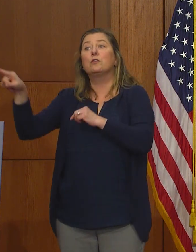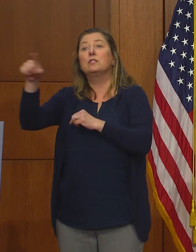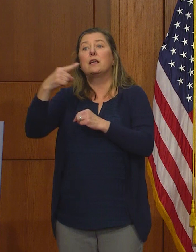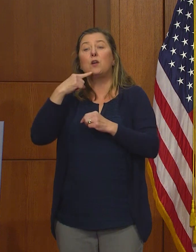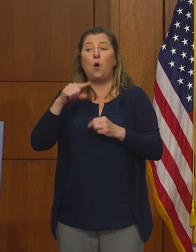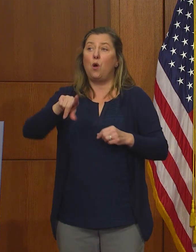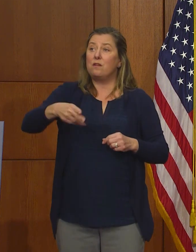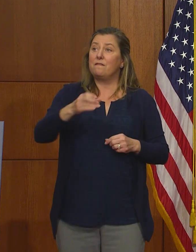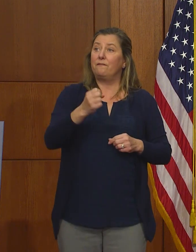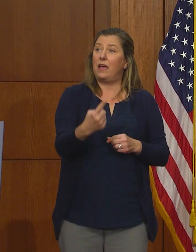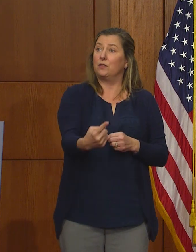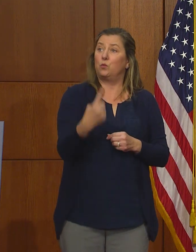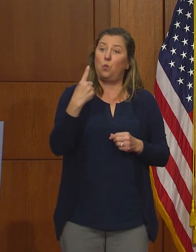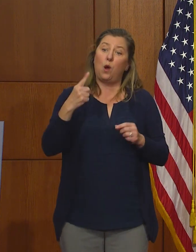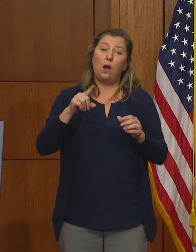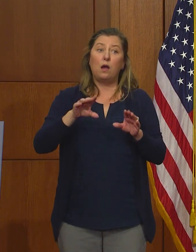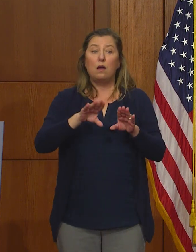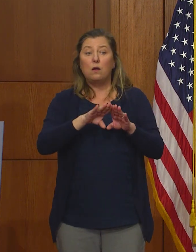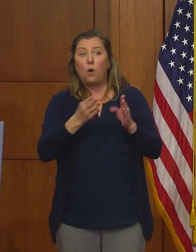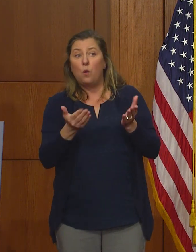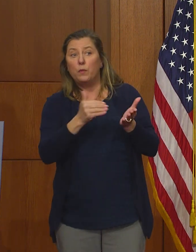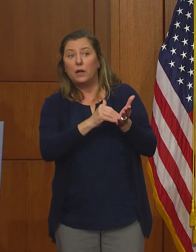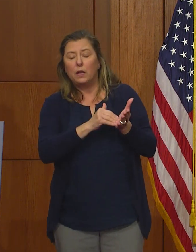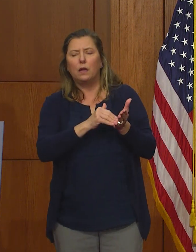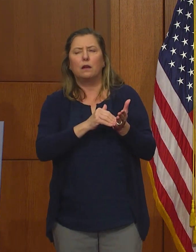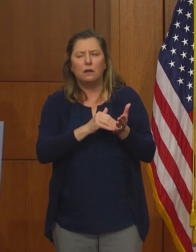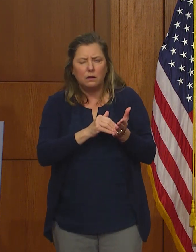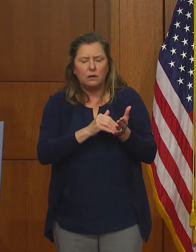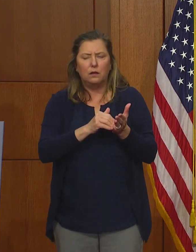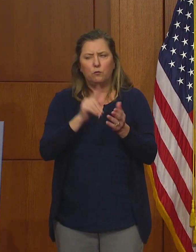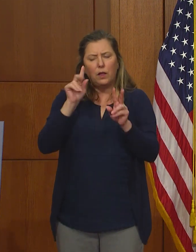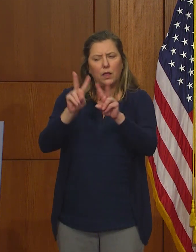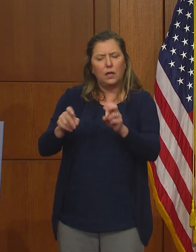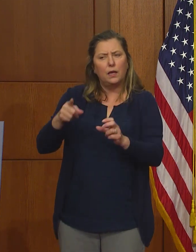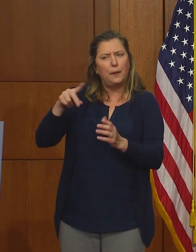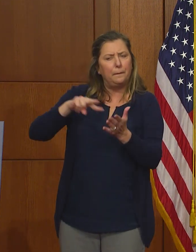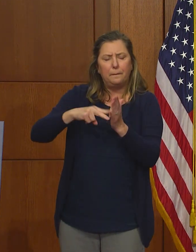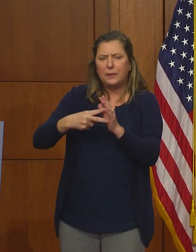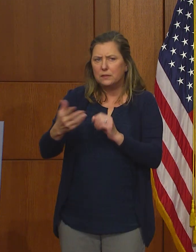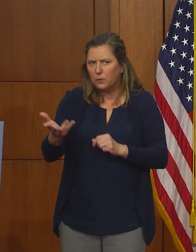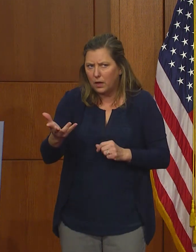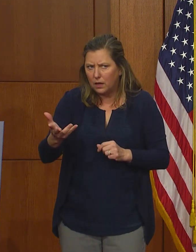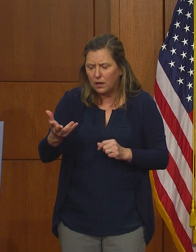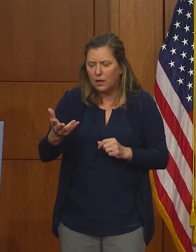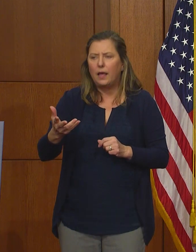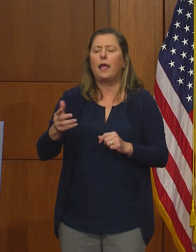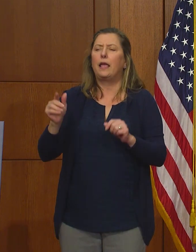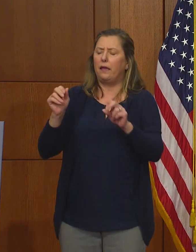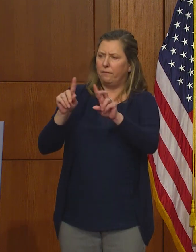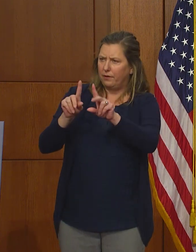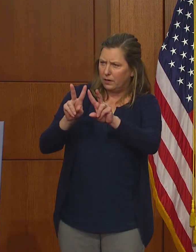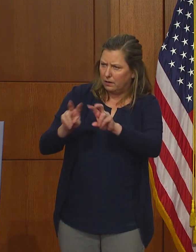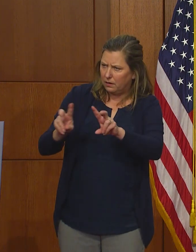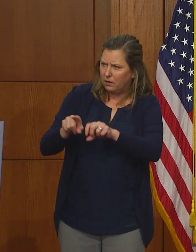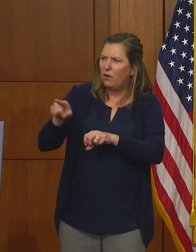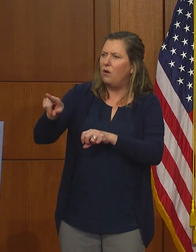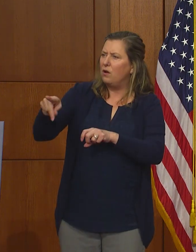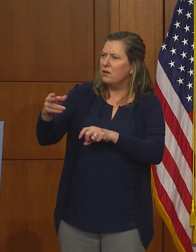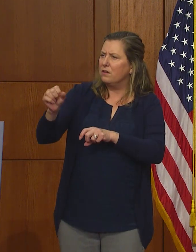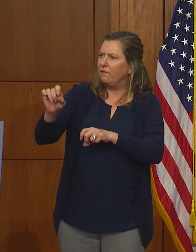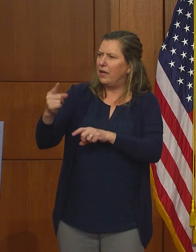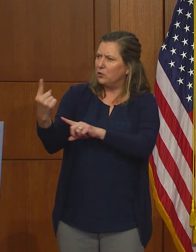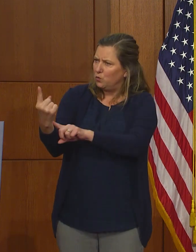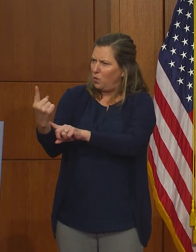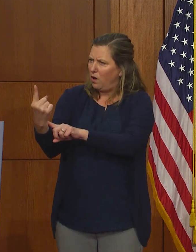phase 1 of reopening, look closely at what that means. You'll find their phase 1 looks a lot